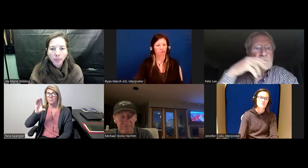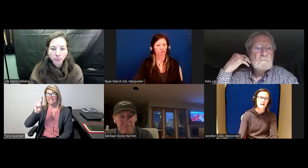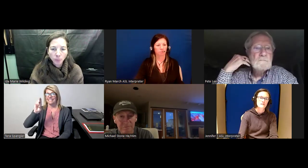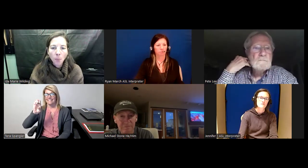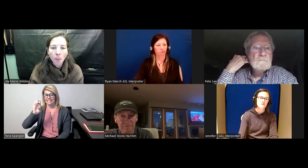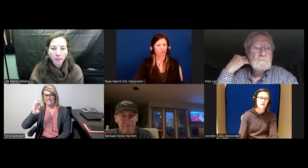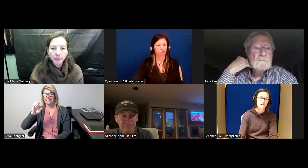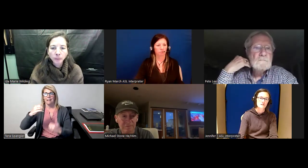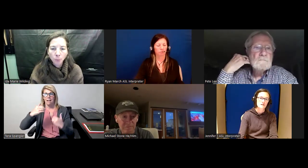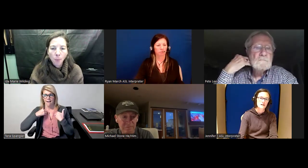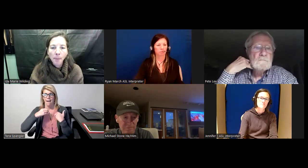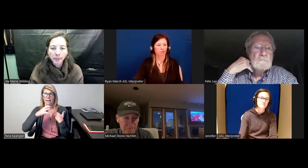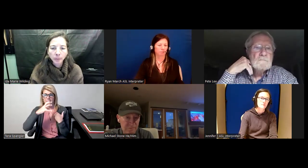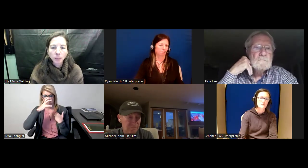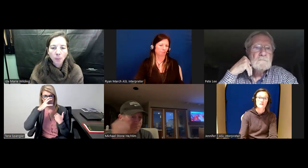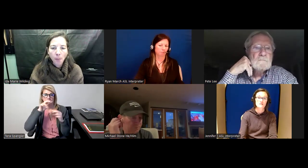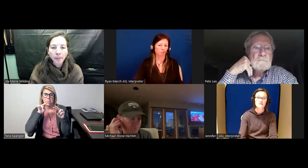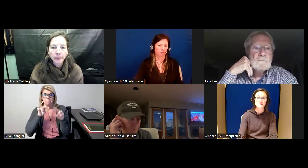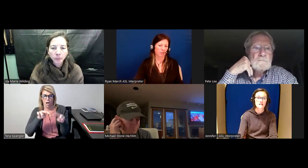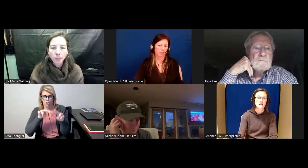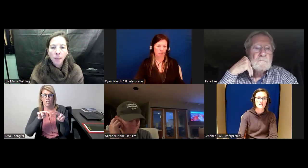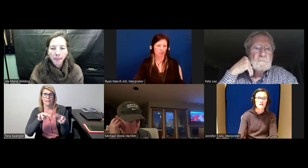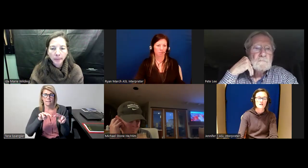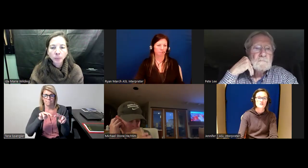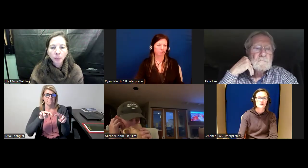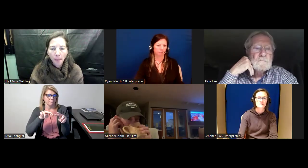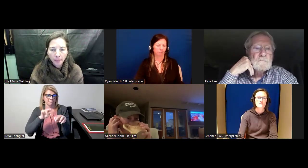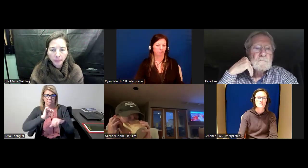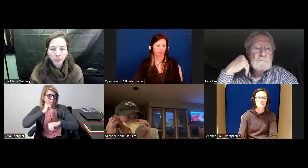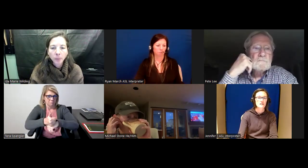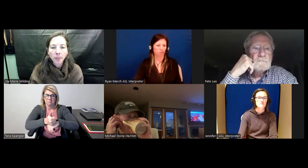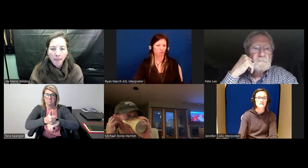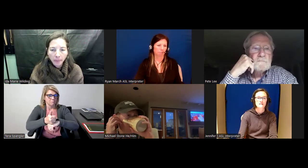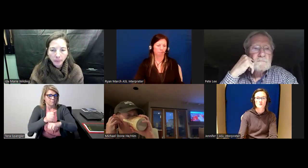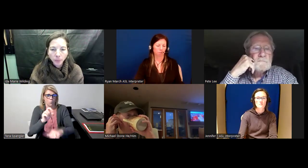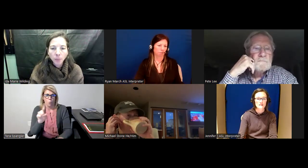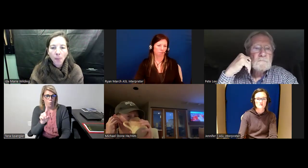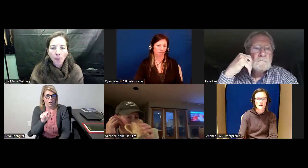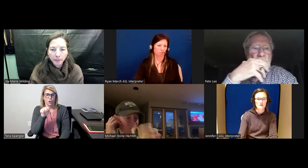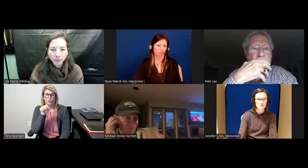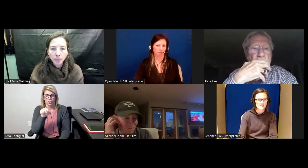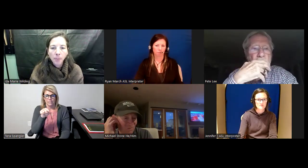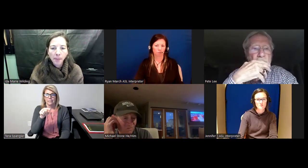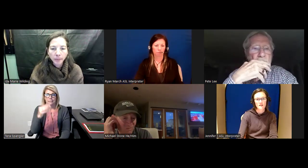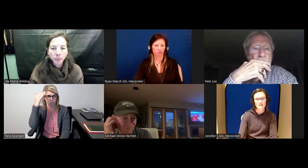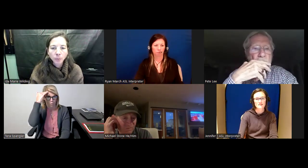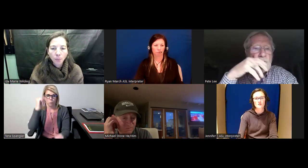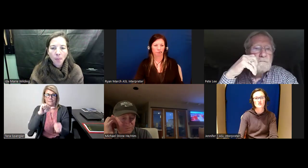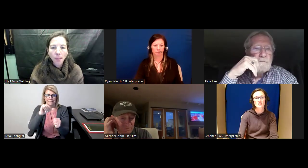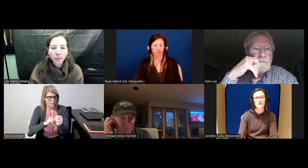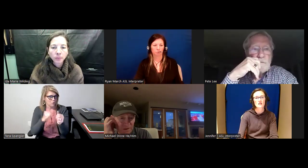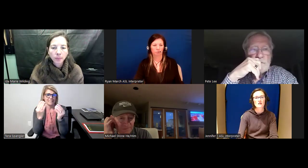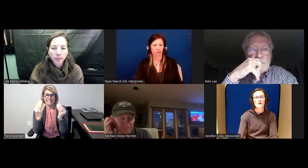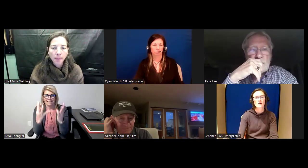from the Blind Low Vision upper levels of CDE, she has a very, let's say, robust monitoring system in place